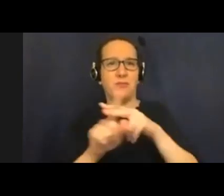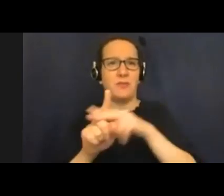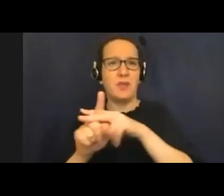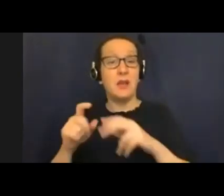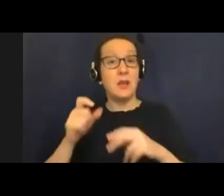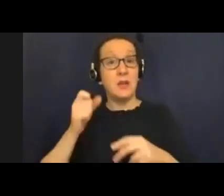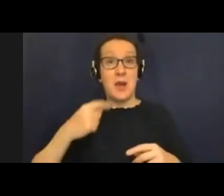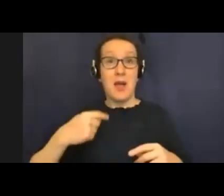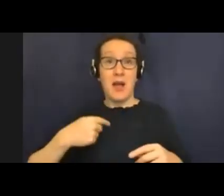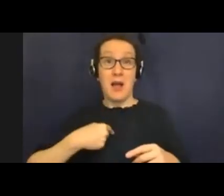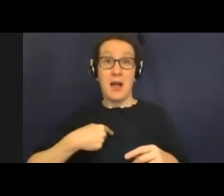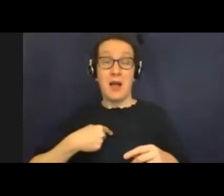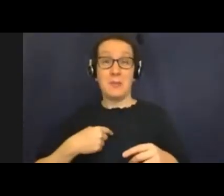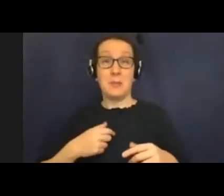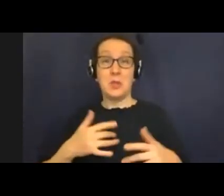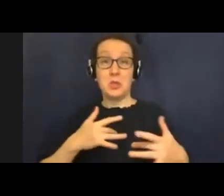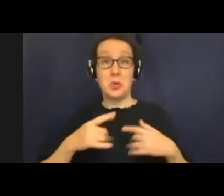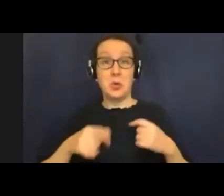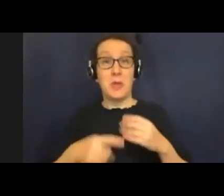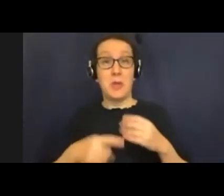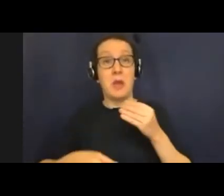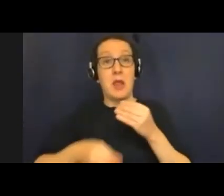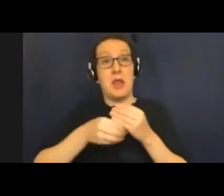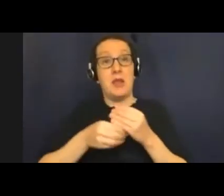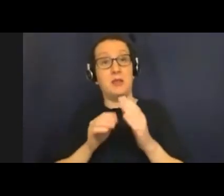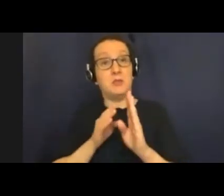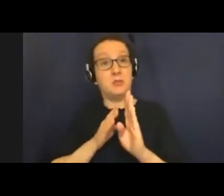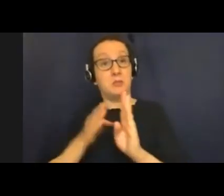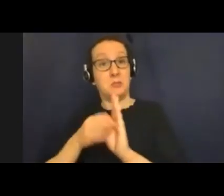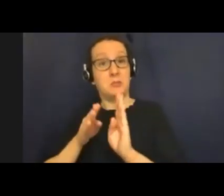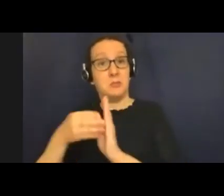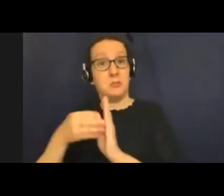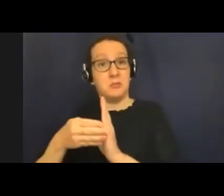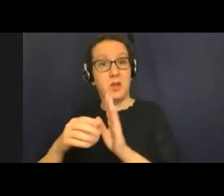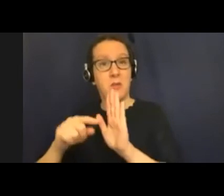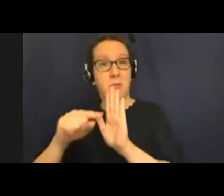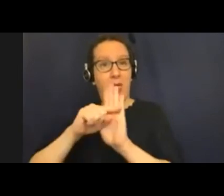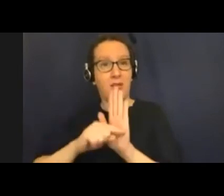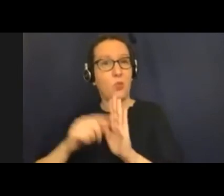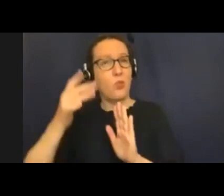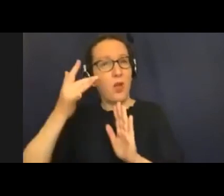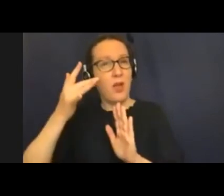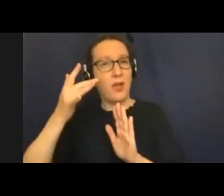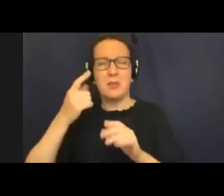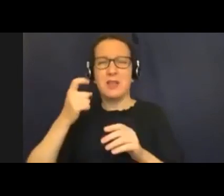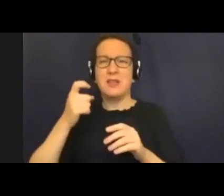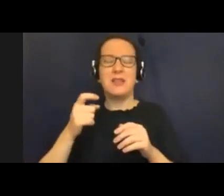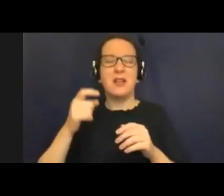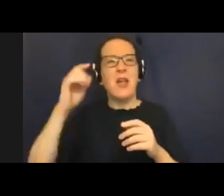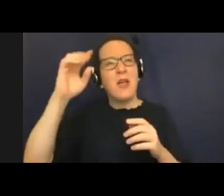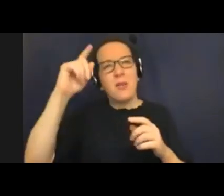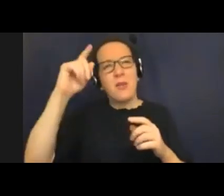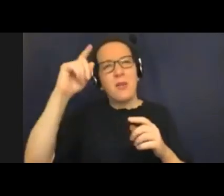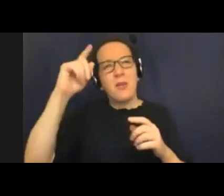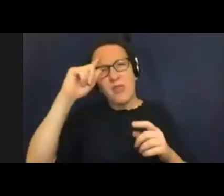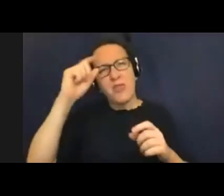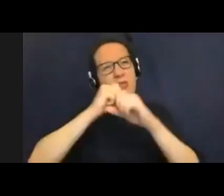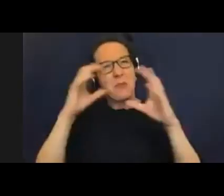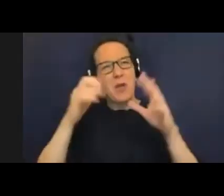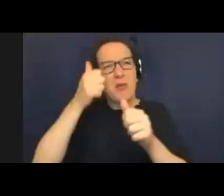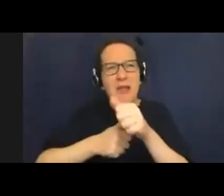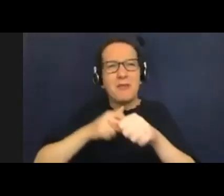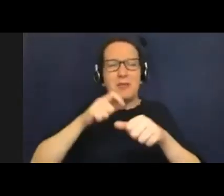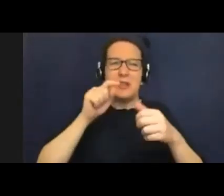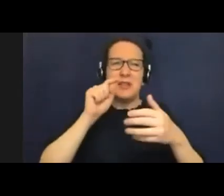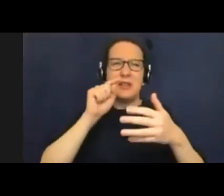every category of citizen with disabilities. I was thinking of proxy voting or voting by mail.